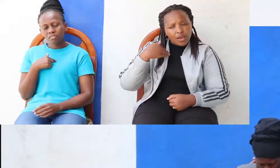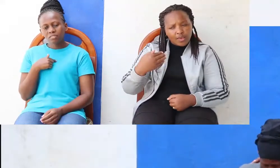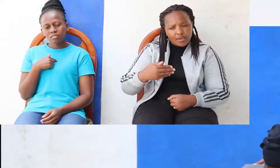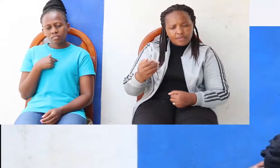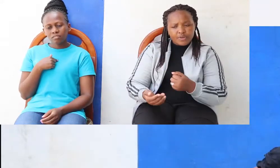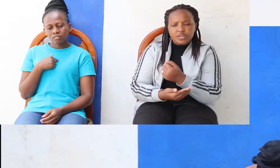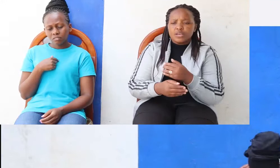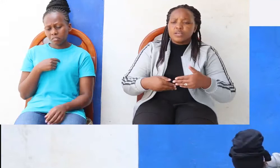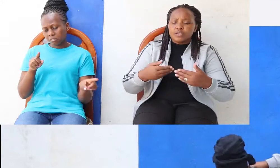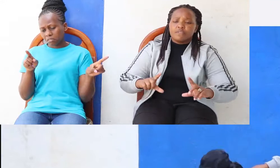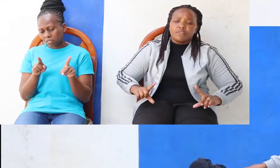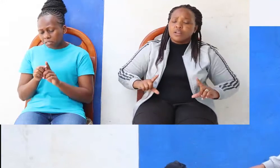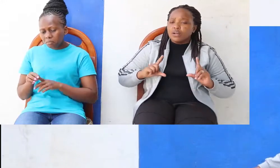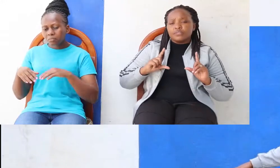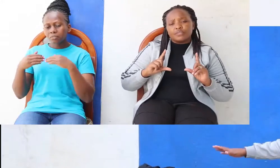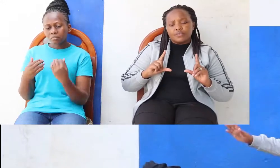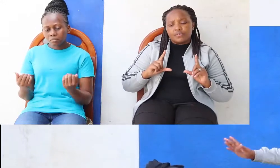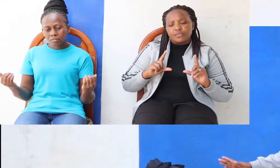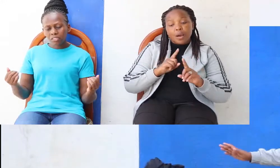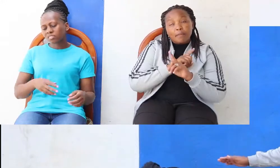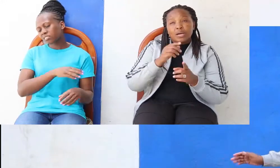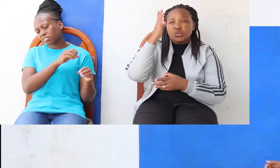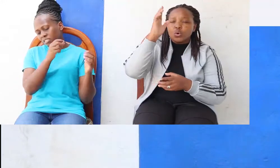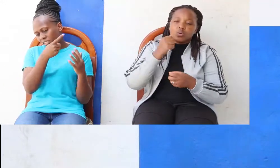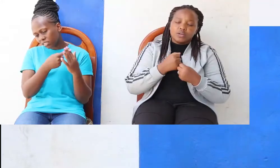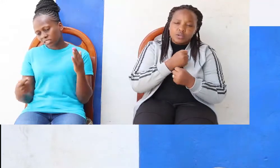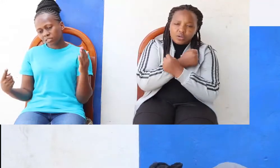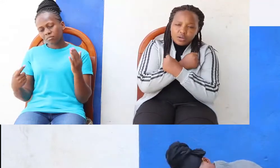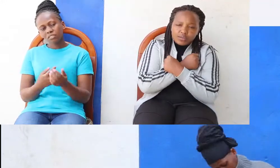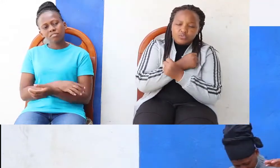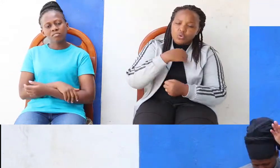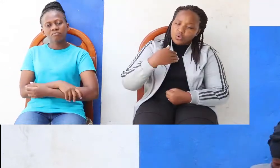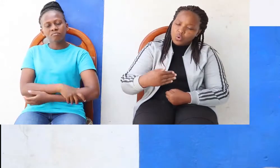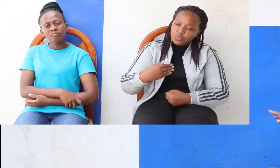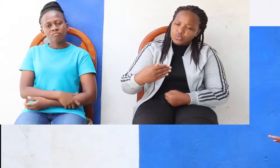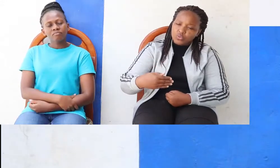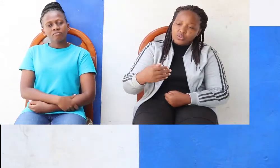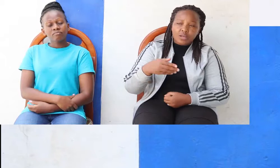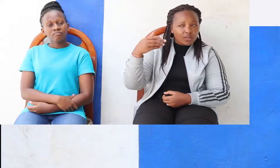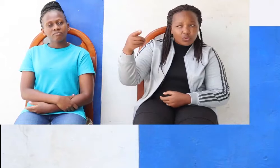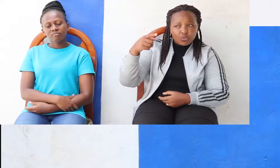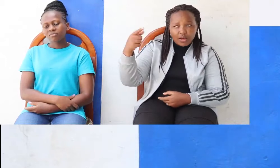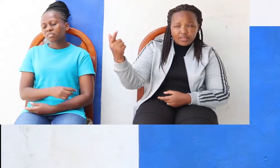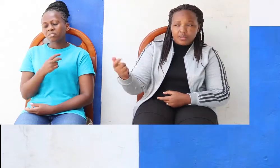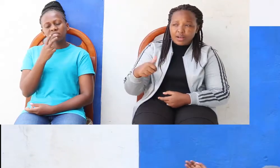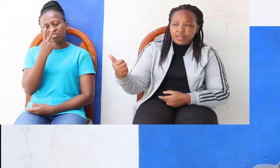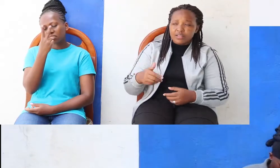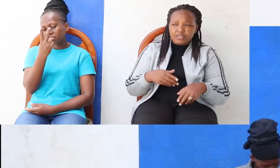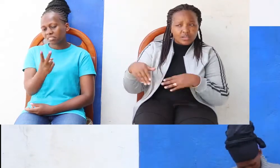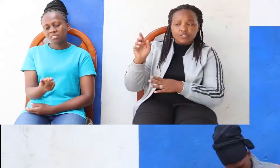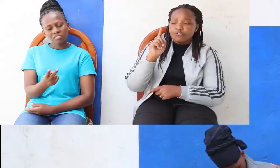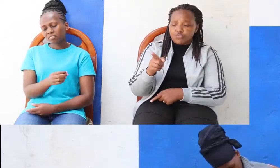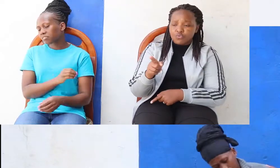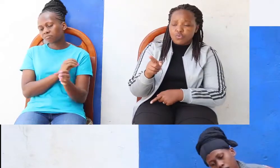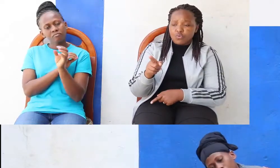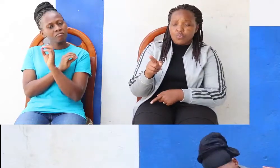uhai. Even my children they deserted. But God has always been there. Wao wanaweza kuwa walikuacha. I don't see. Wao wanaweza